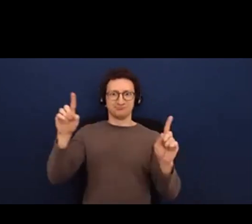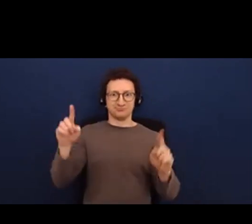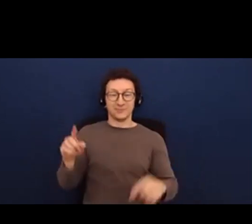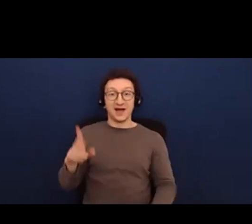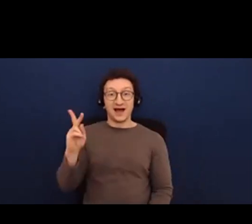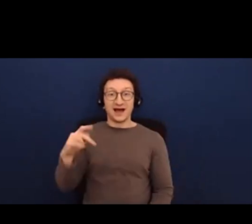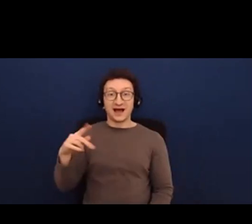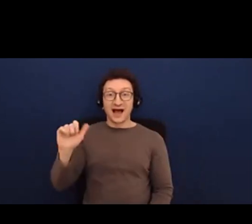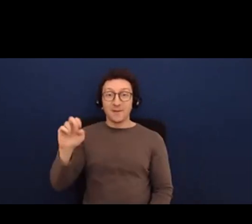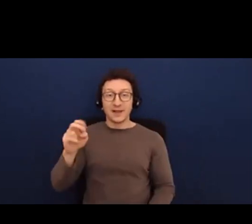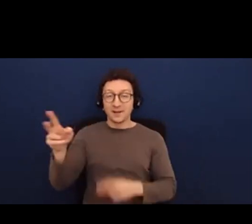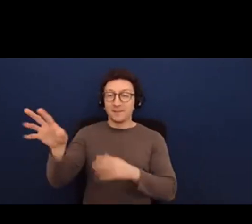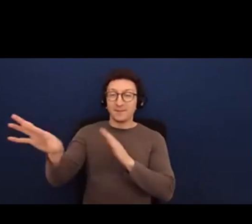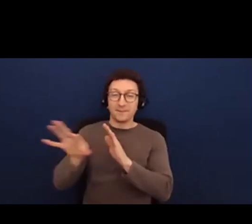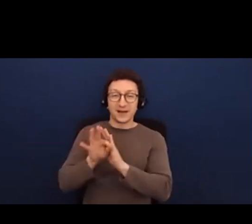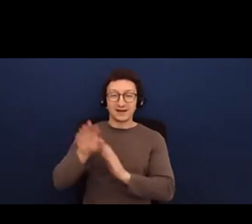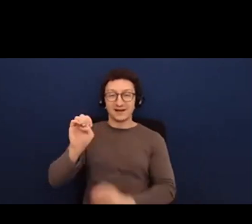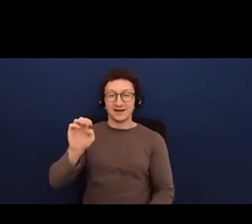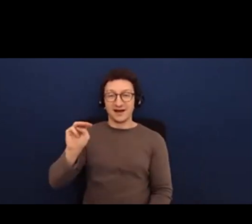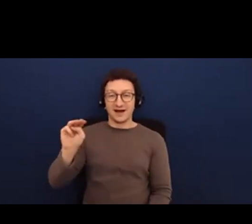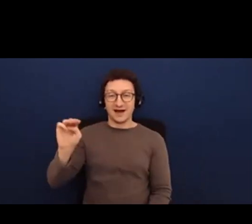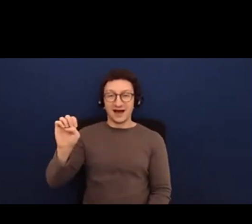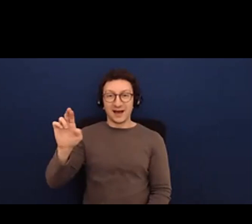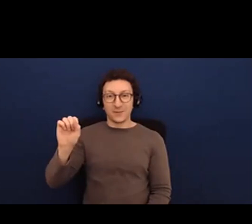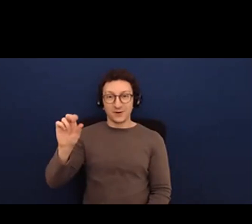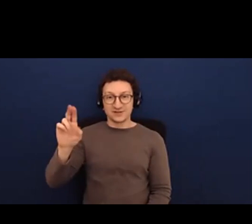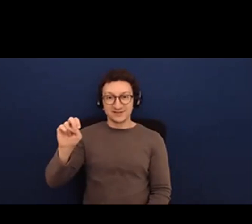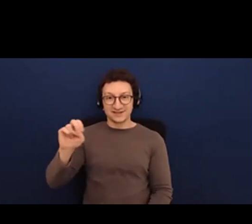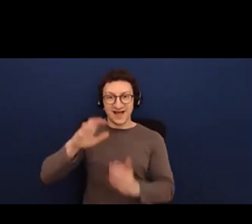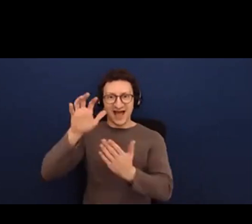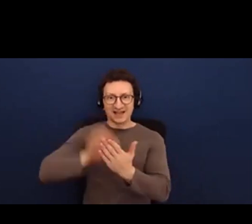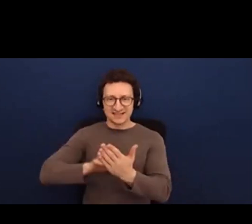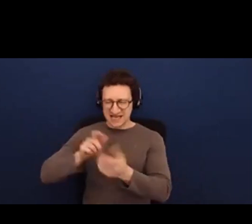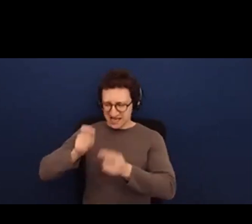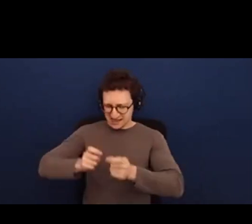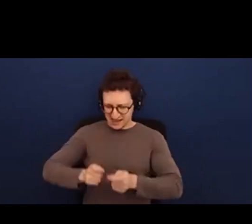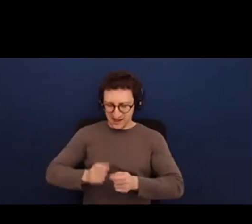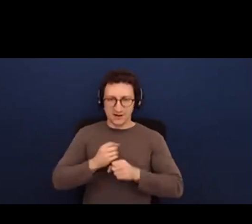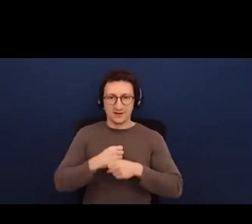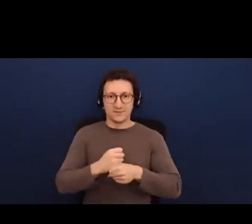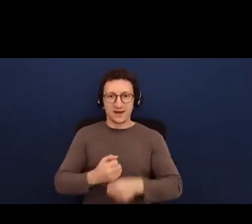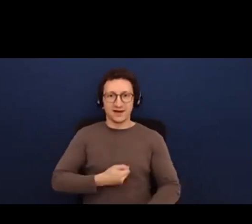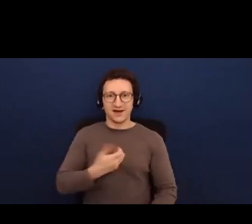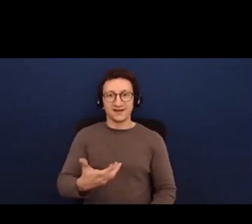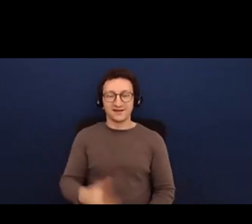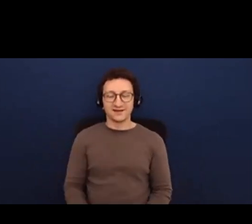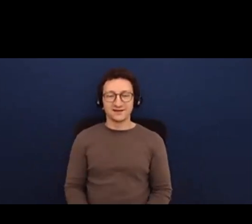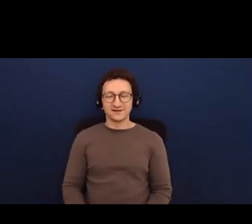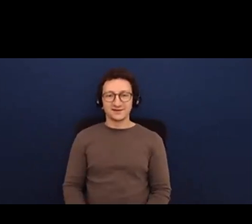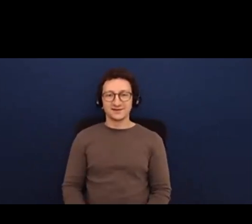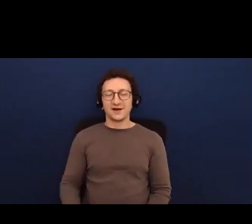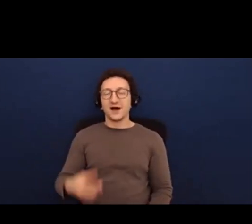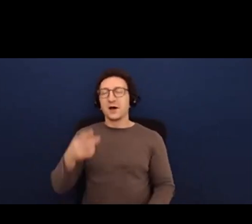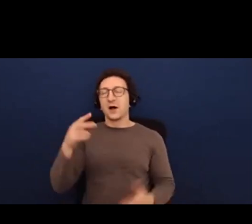Emerson. And when I discovered this, is in volume 3 of my Communings. And if you want the whole